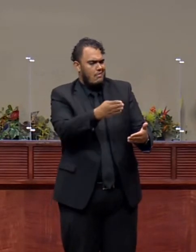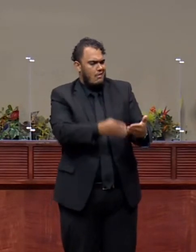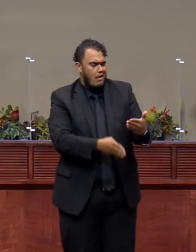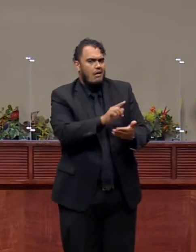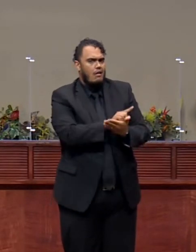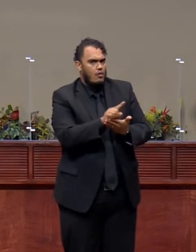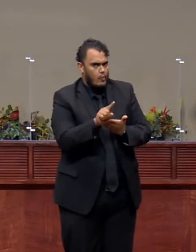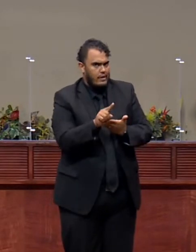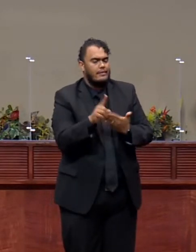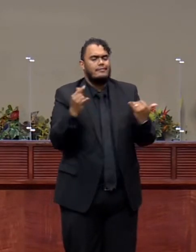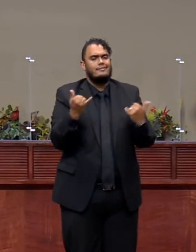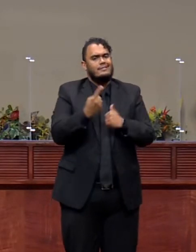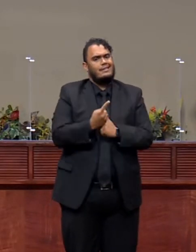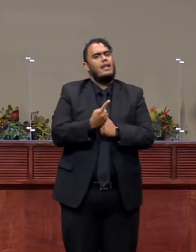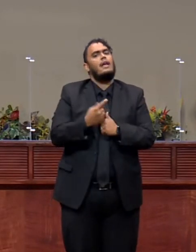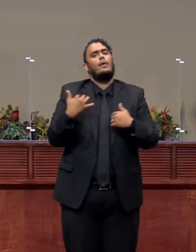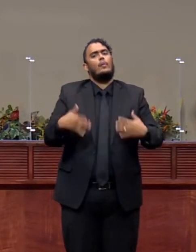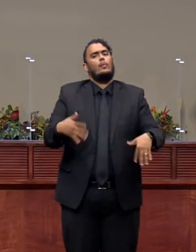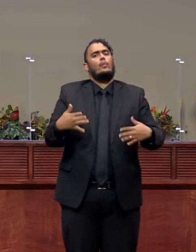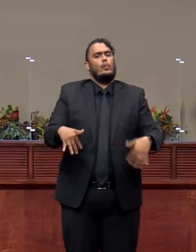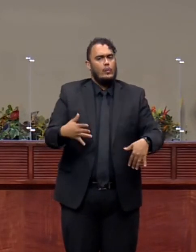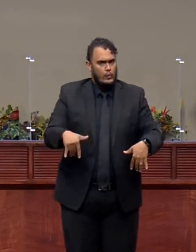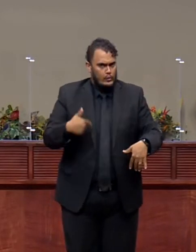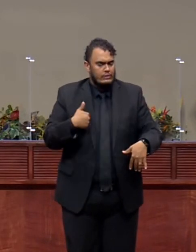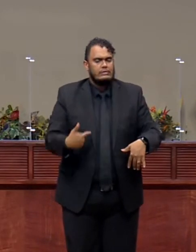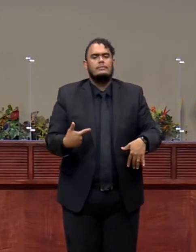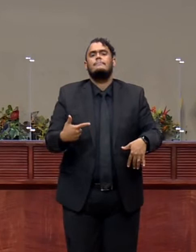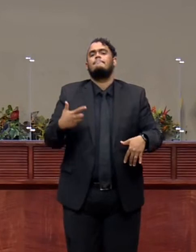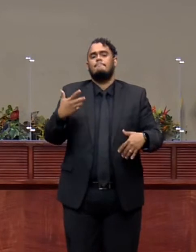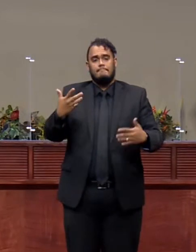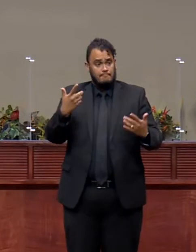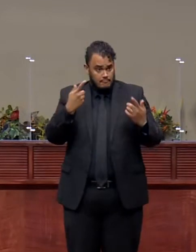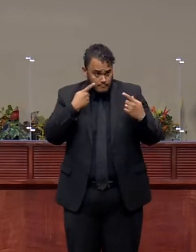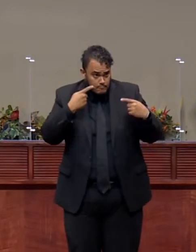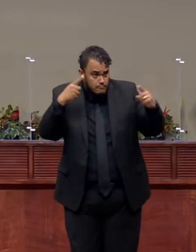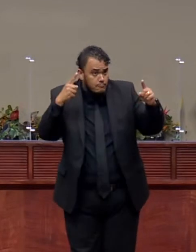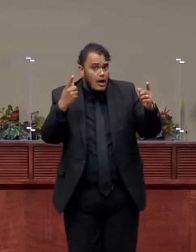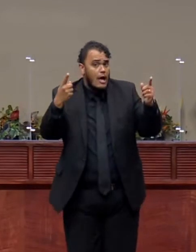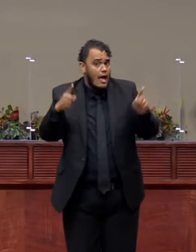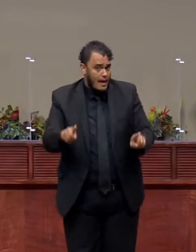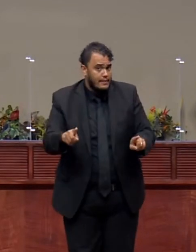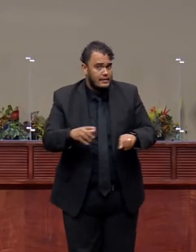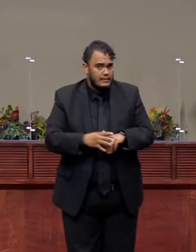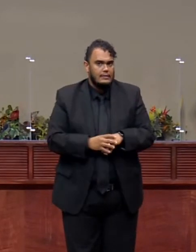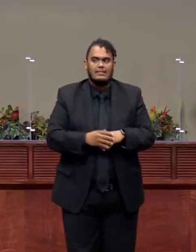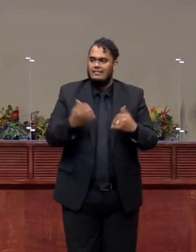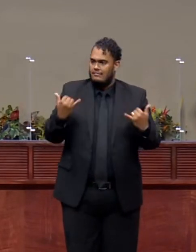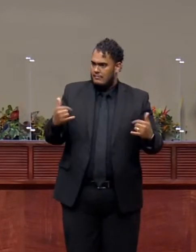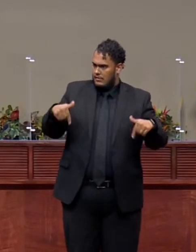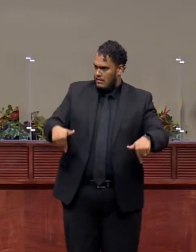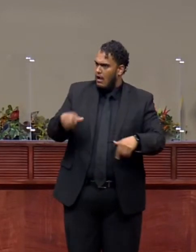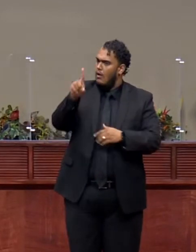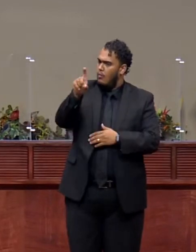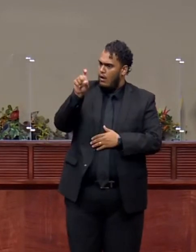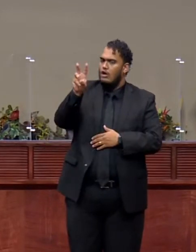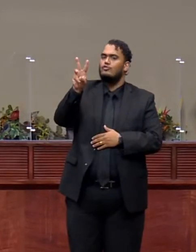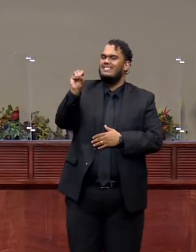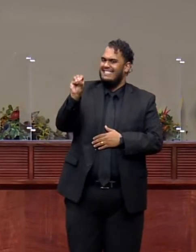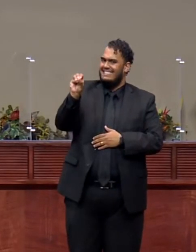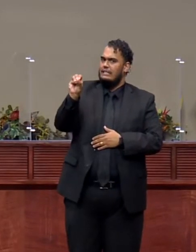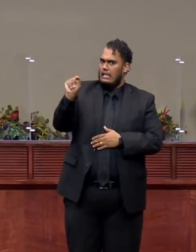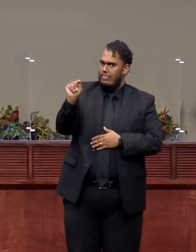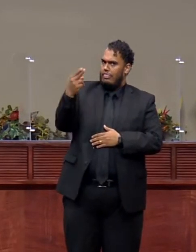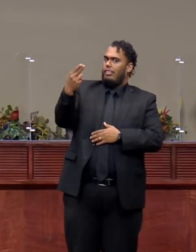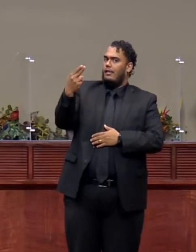Today marks some historical milestones for us. First off, this is our 160th news